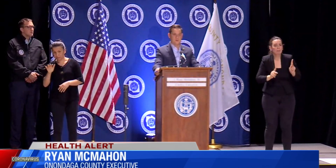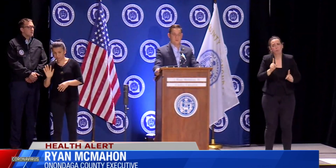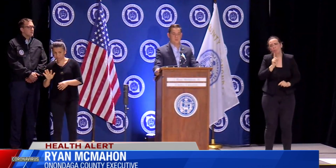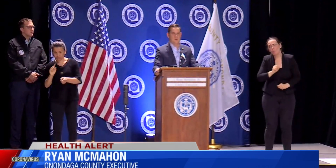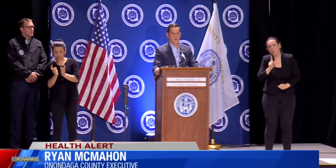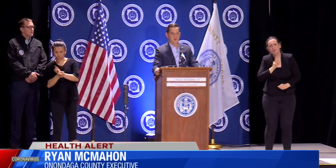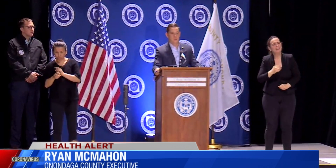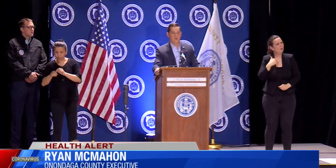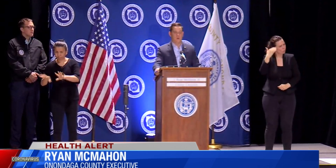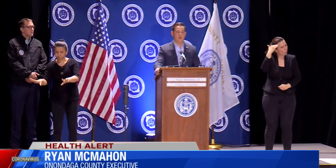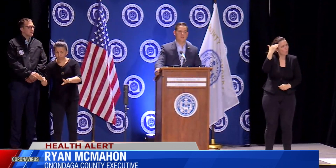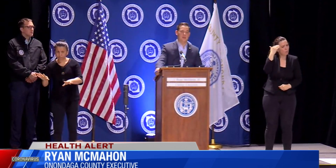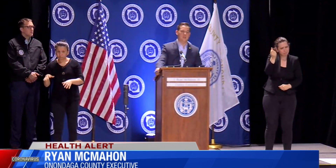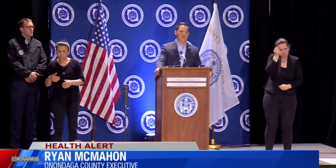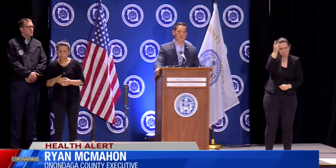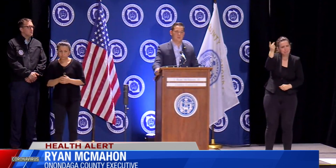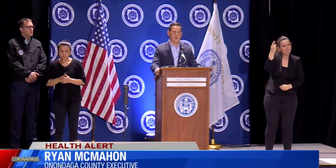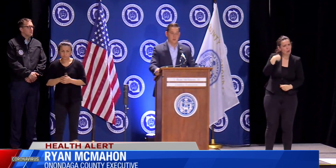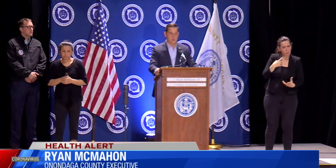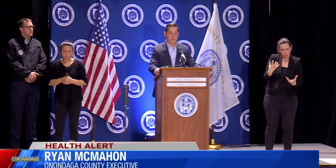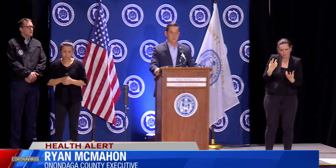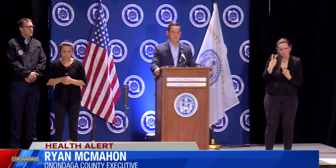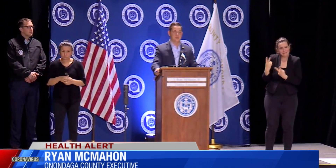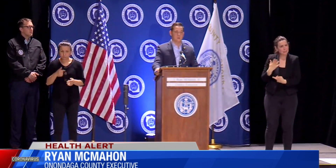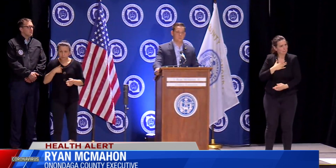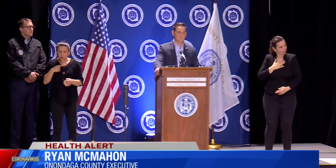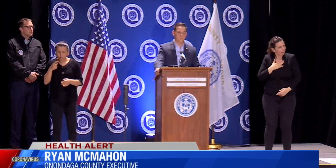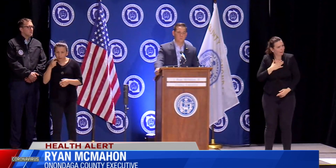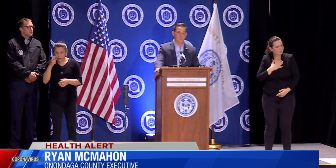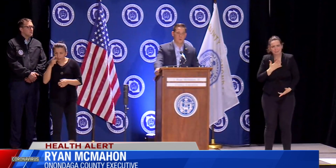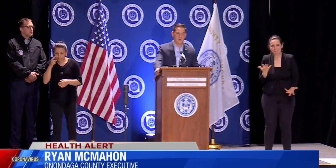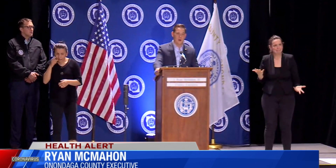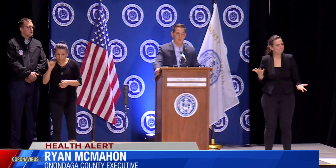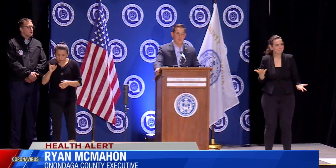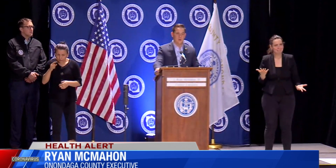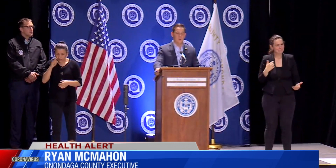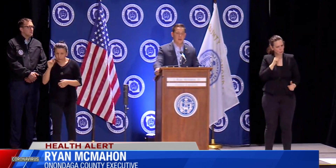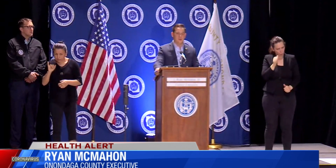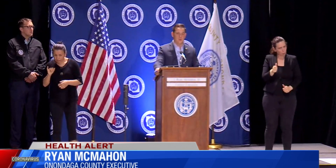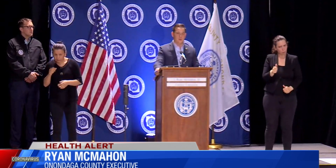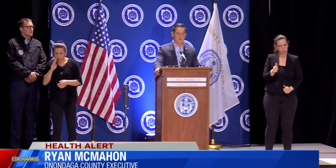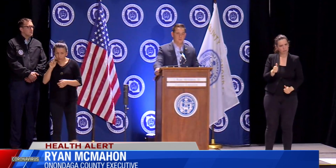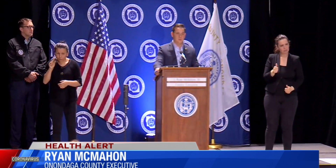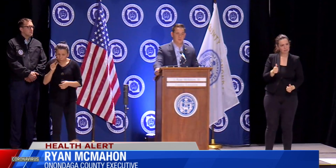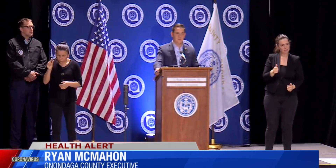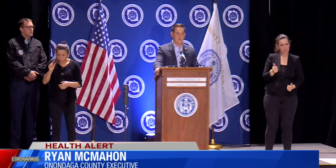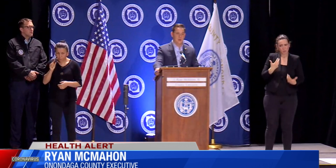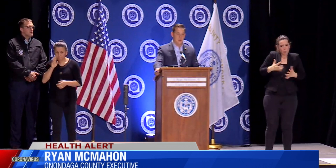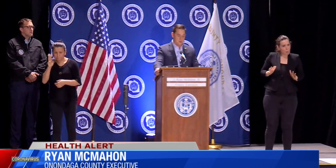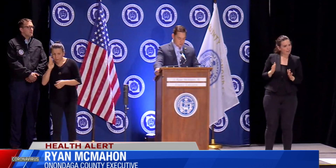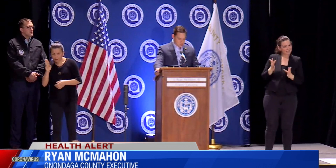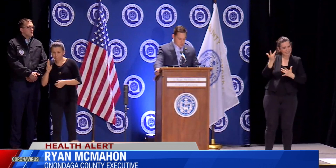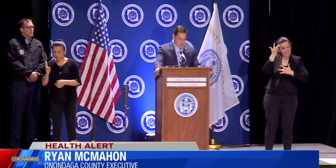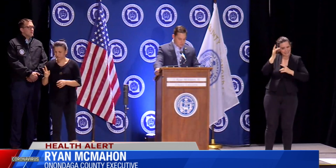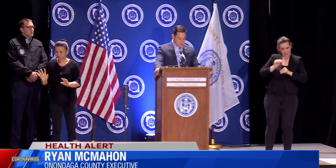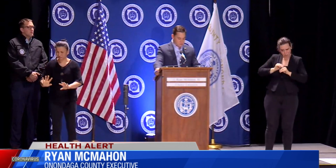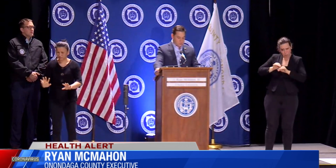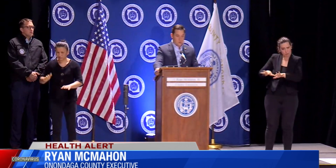loved ones with good intentions and they're getting them sick. We can't do it.